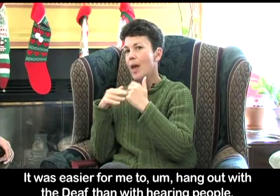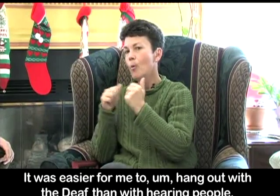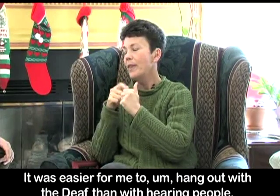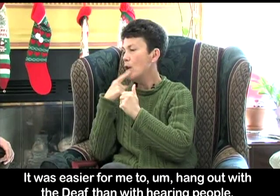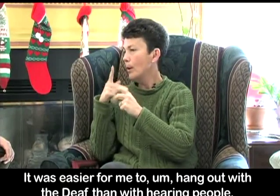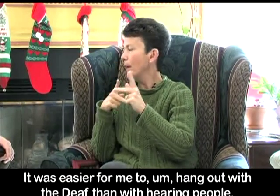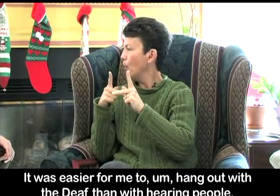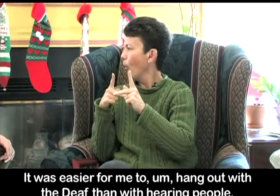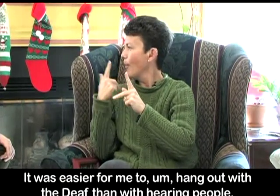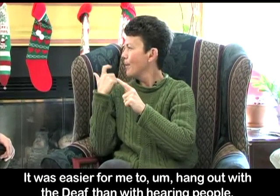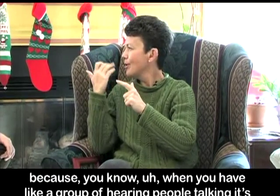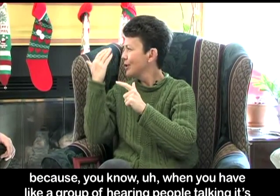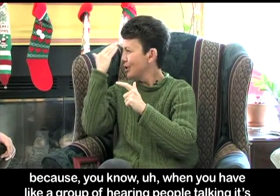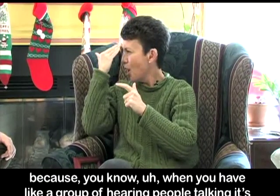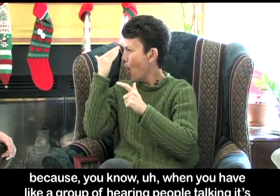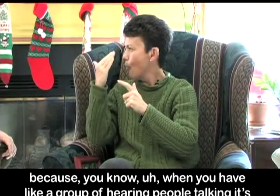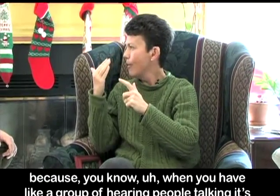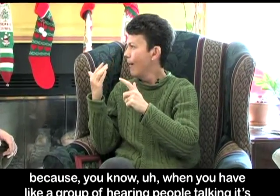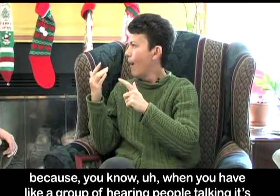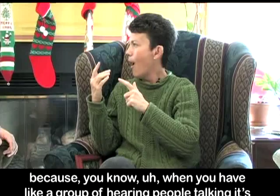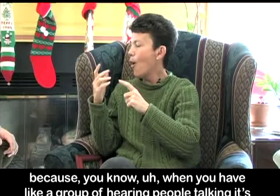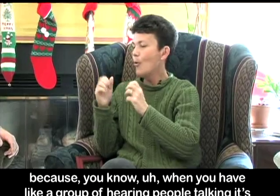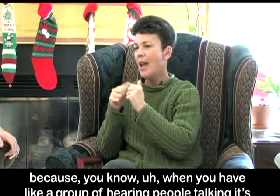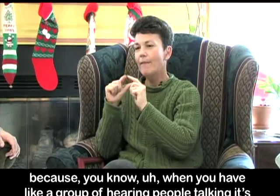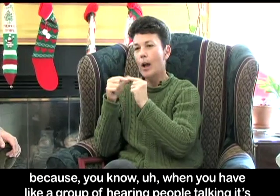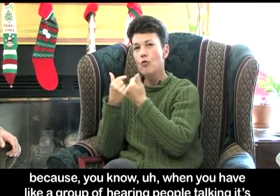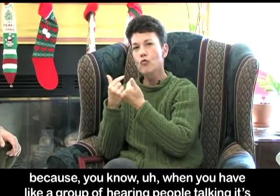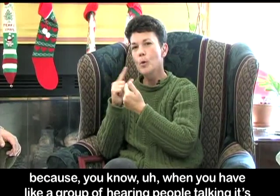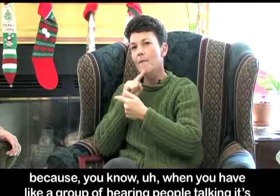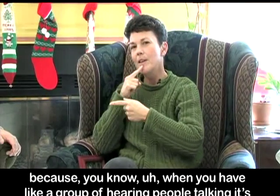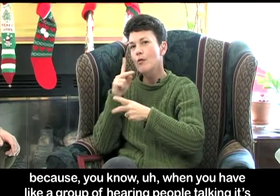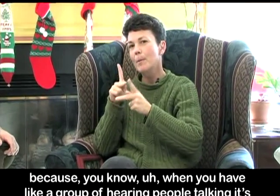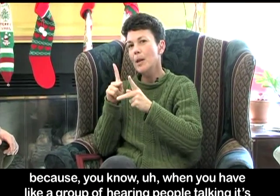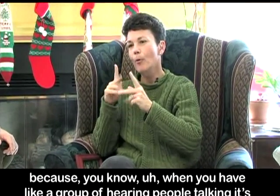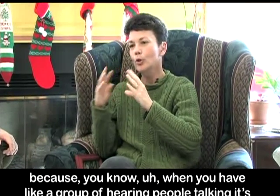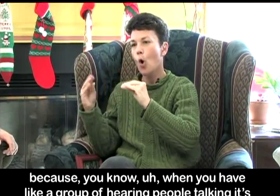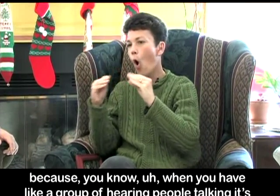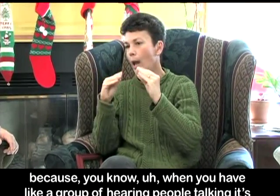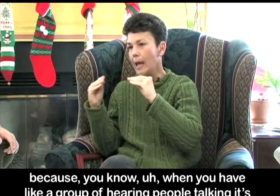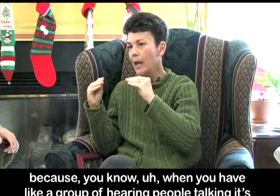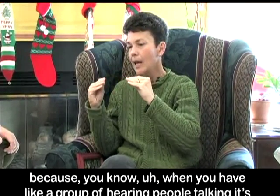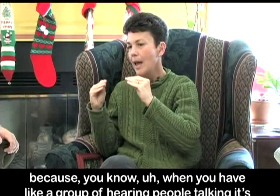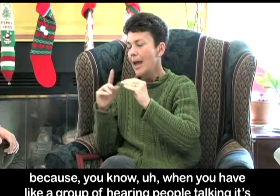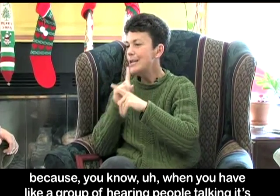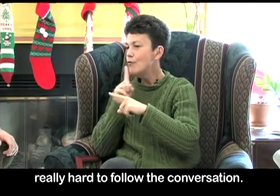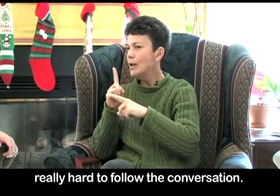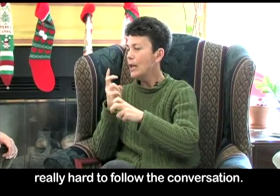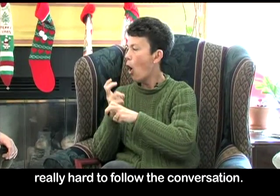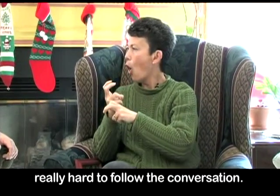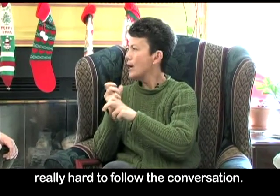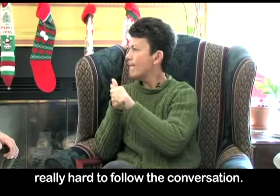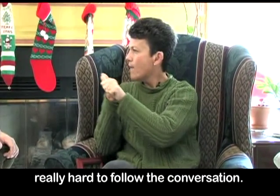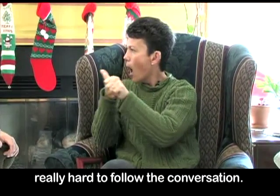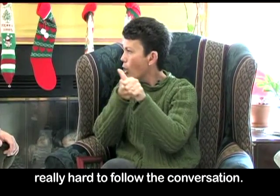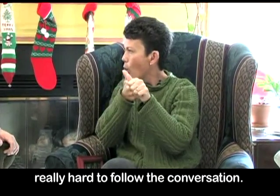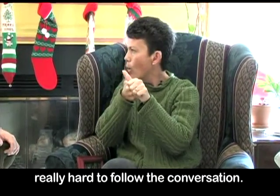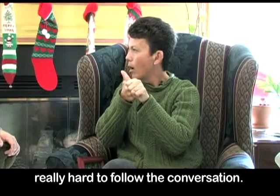with hearing people, because, you know, when you have like a group of hearing people talking, it's really hard to follow